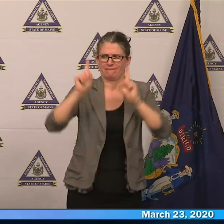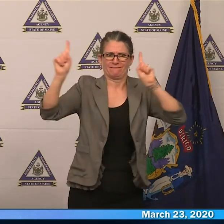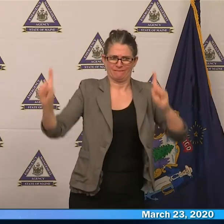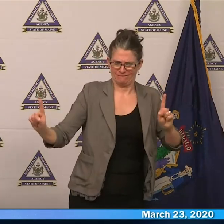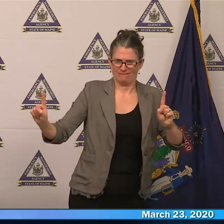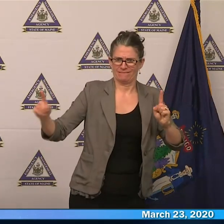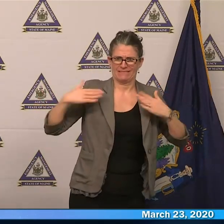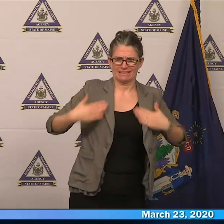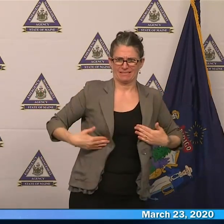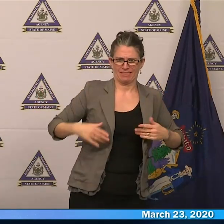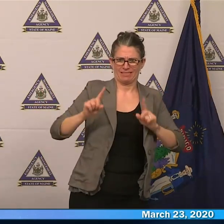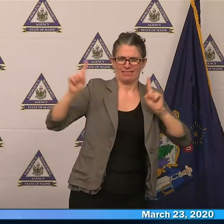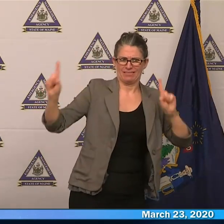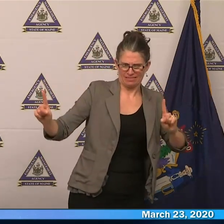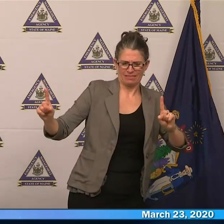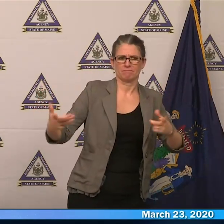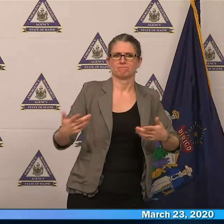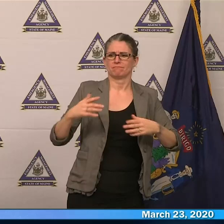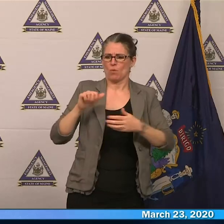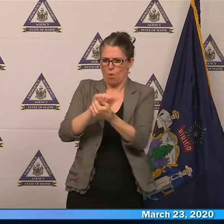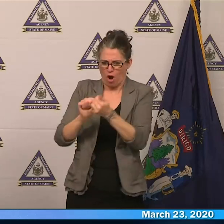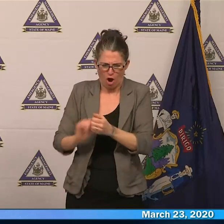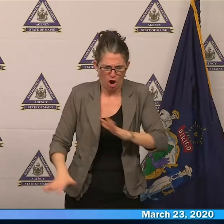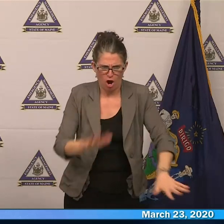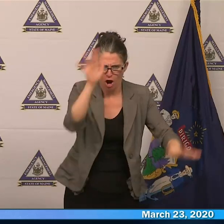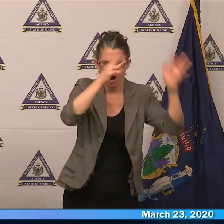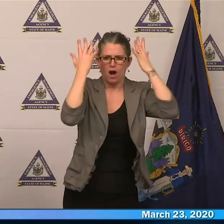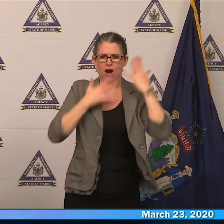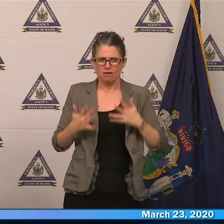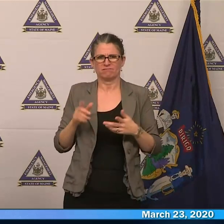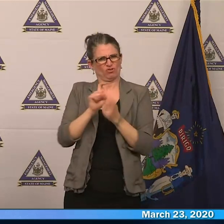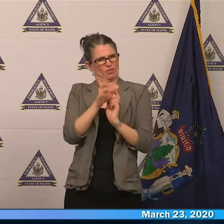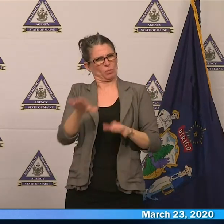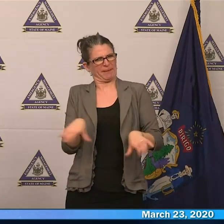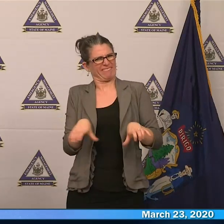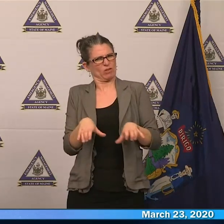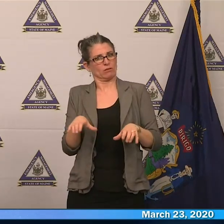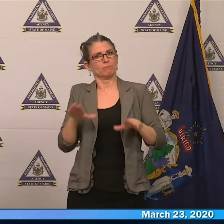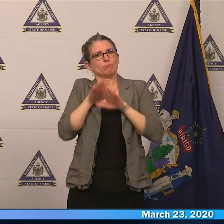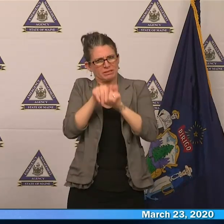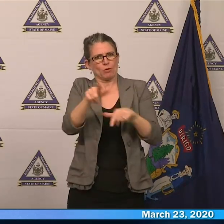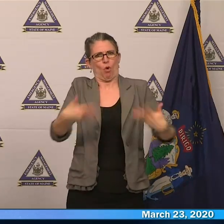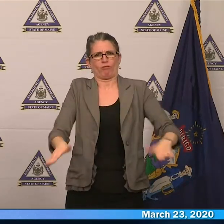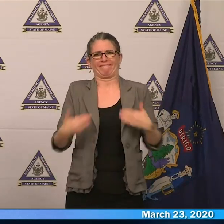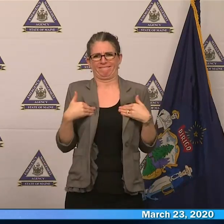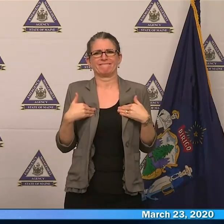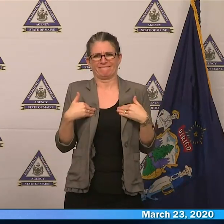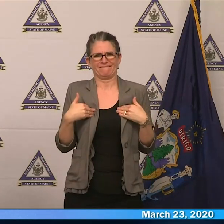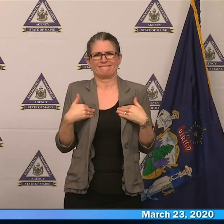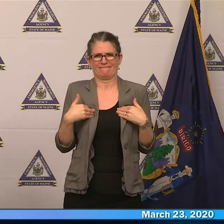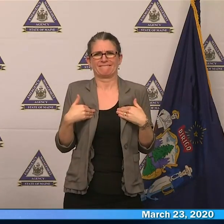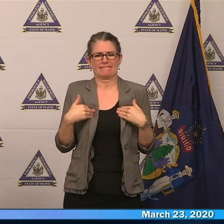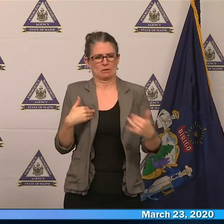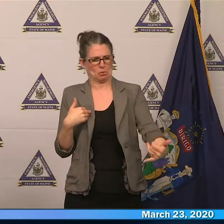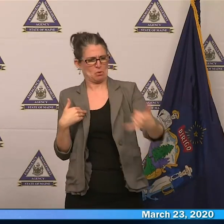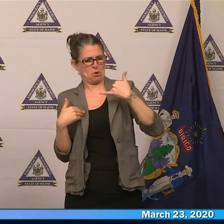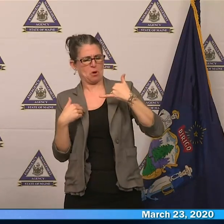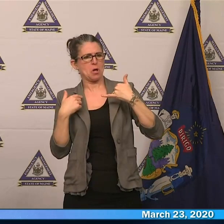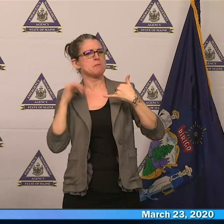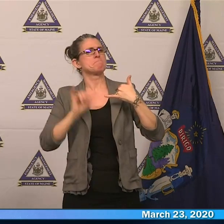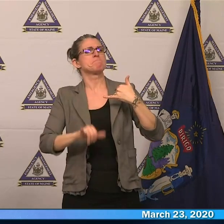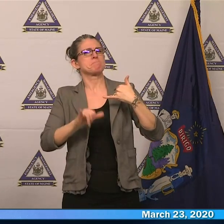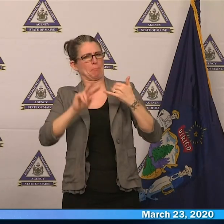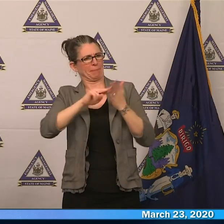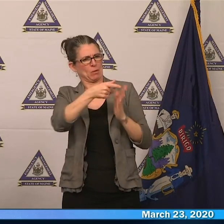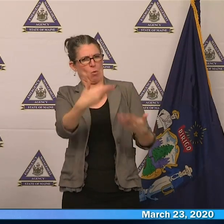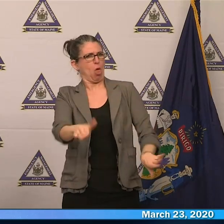now, I recommend, I ask that everyone go about their lives as if COVID-19 were already